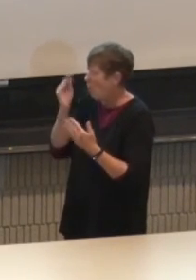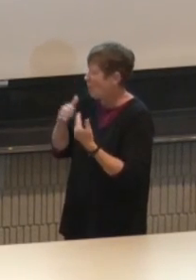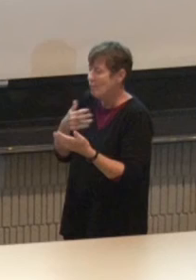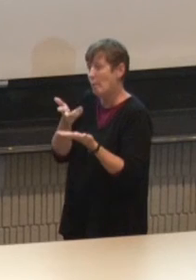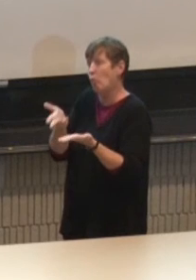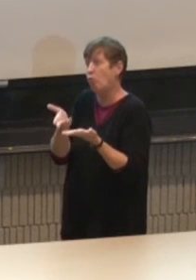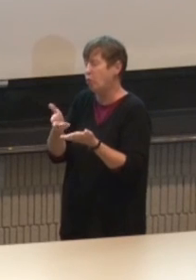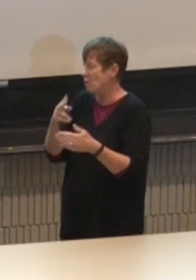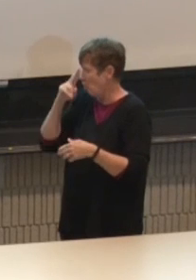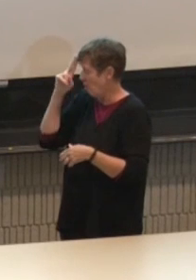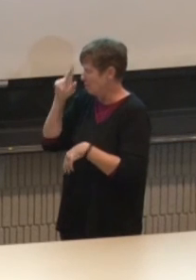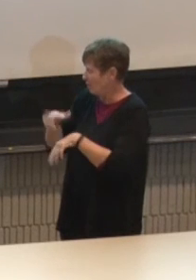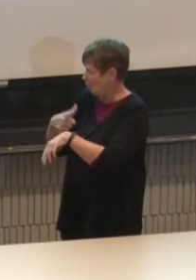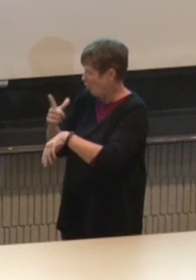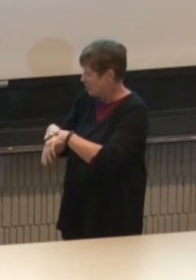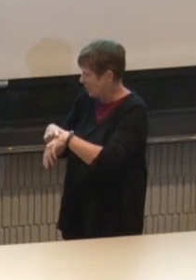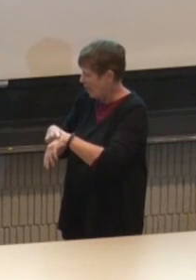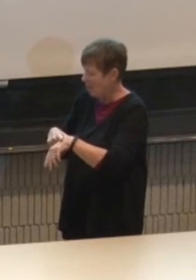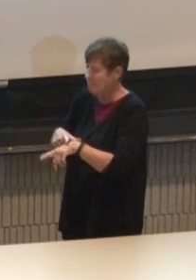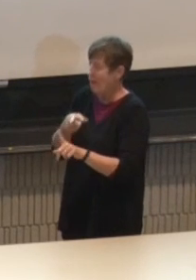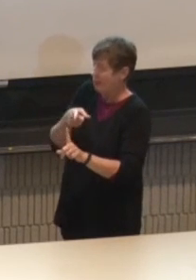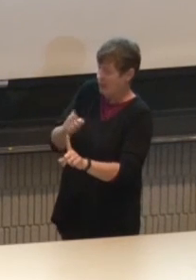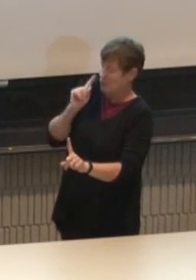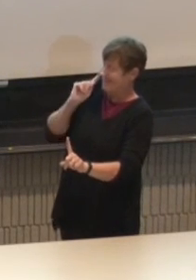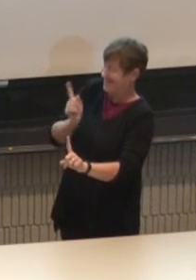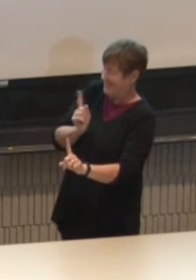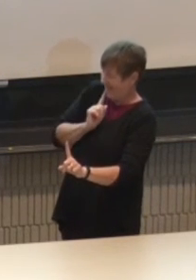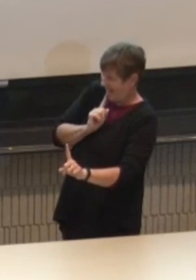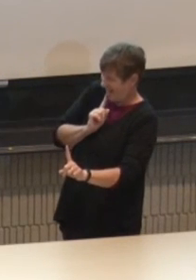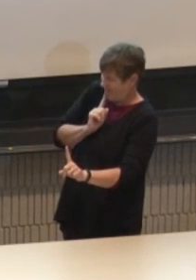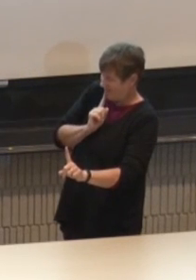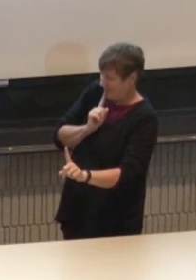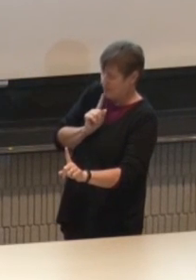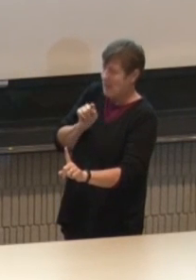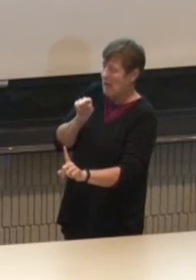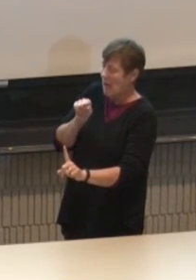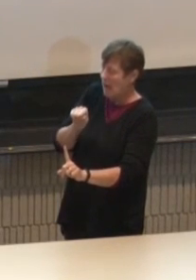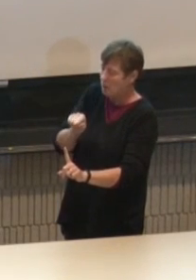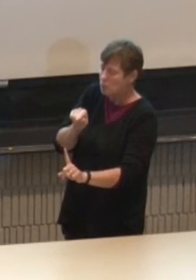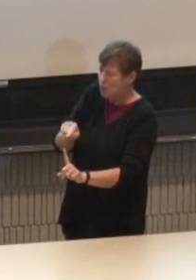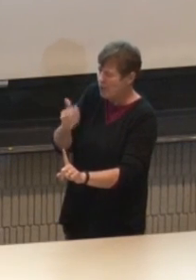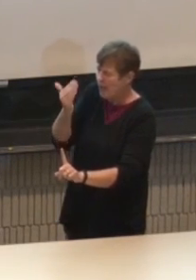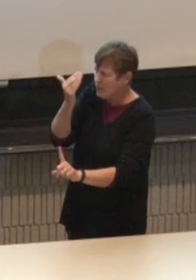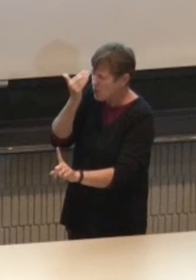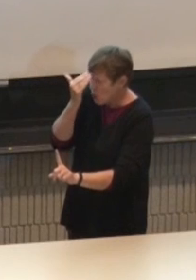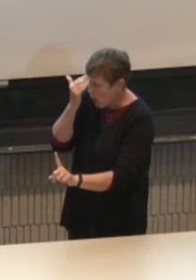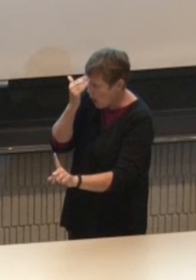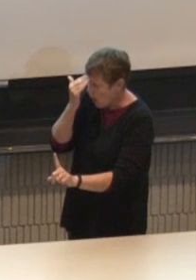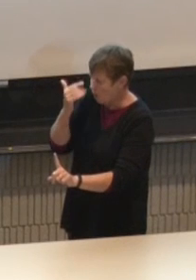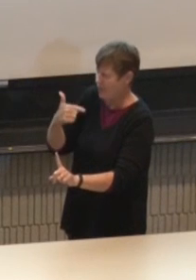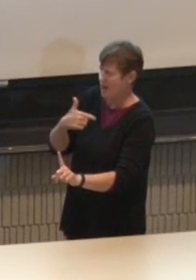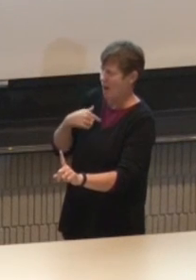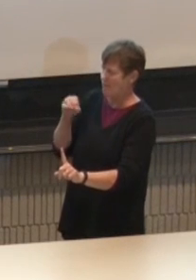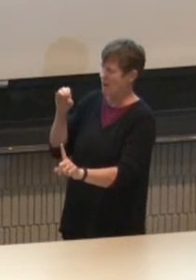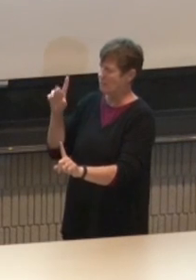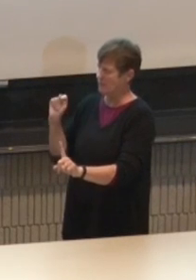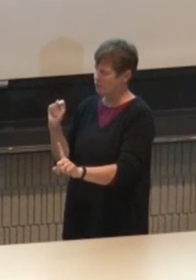time and they're deaf. How would they know to reach out, or how would I make myself available